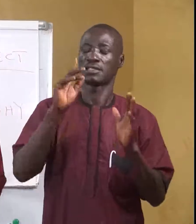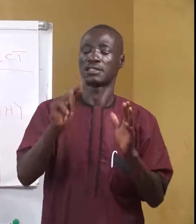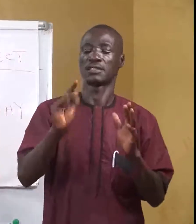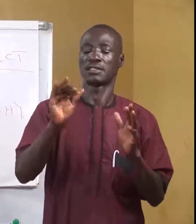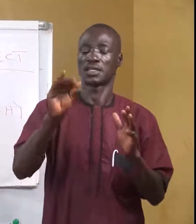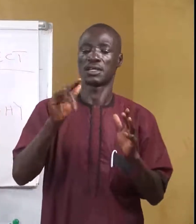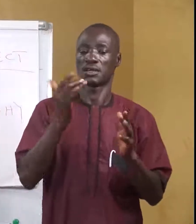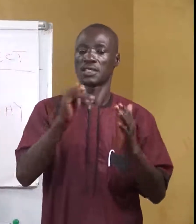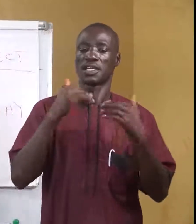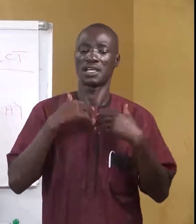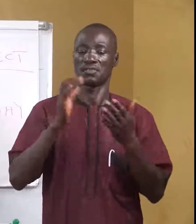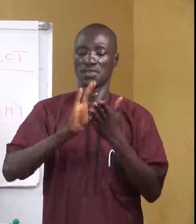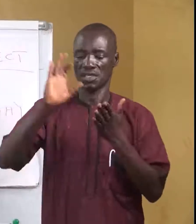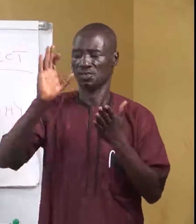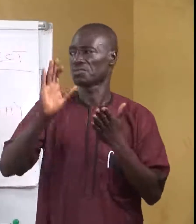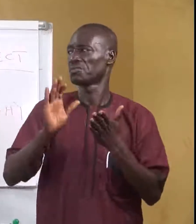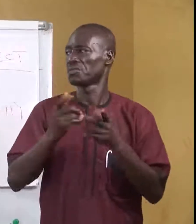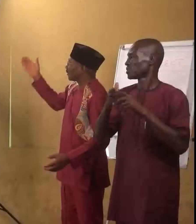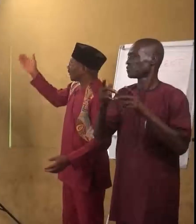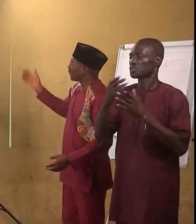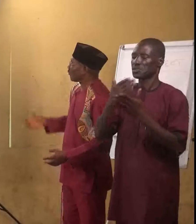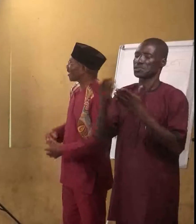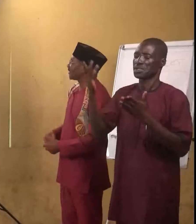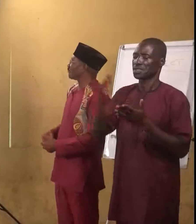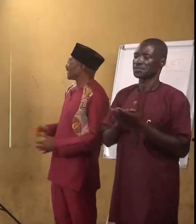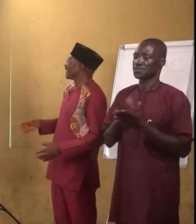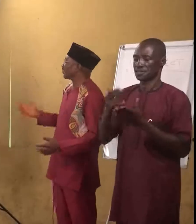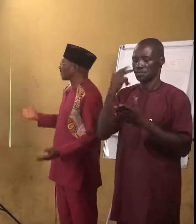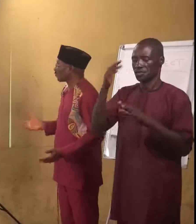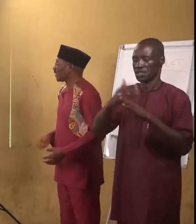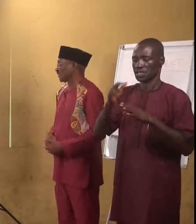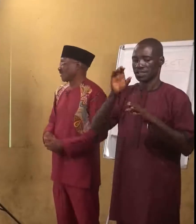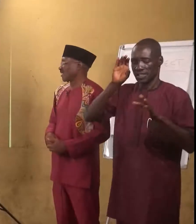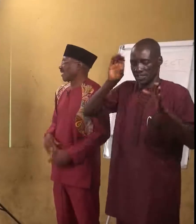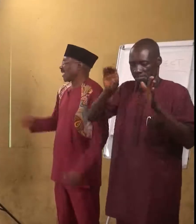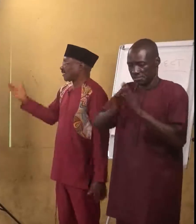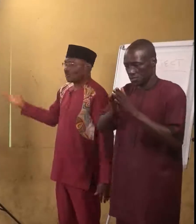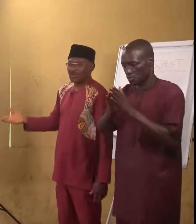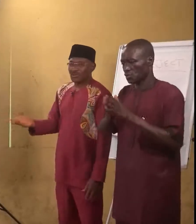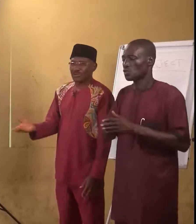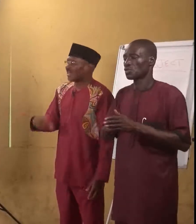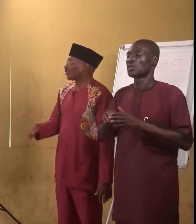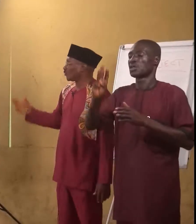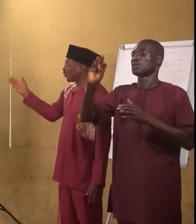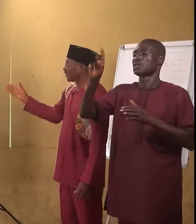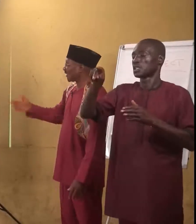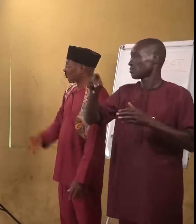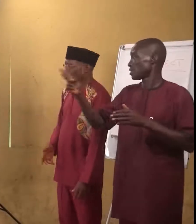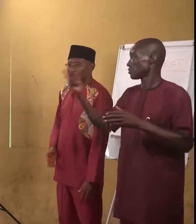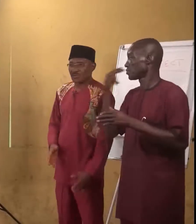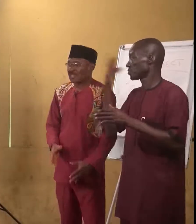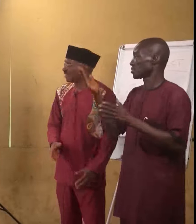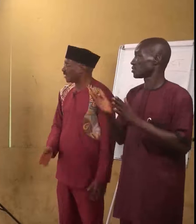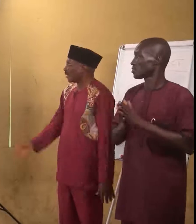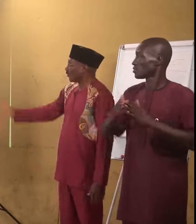of things go on there. So if you look at the pattern of settlement, I told you so that you will not get